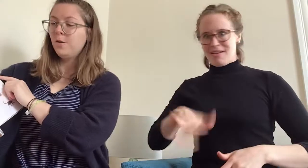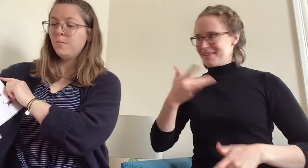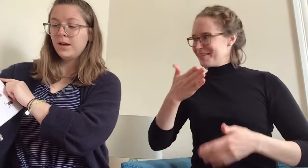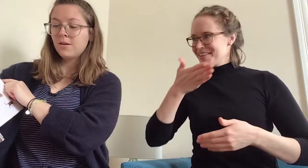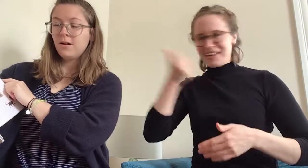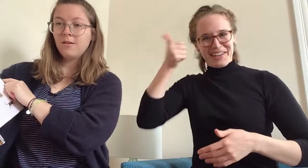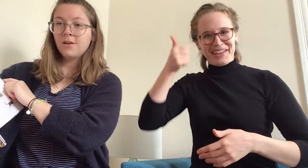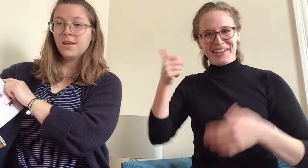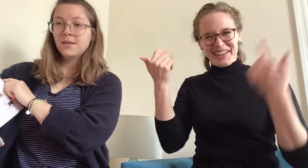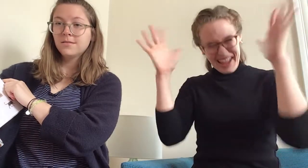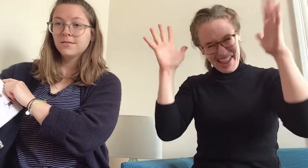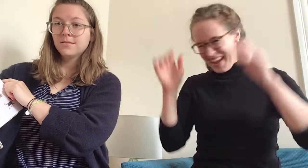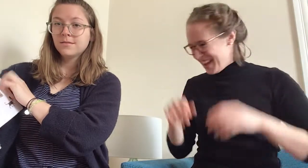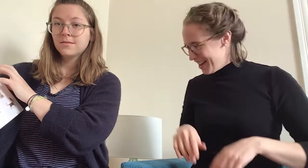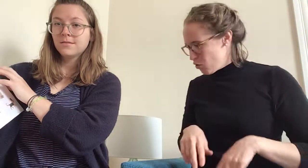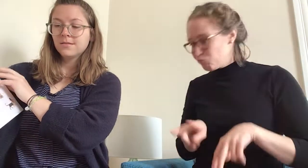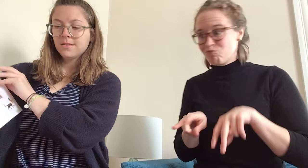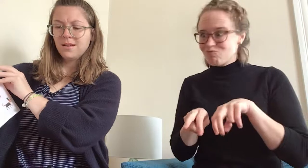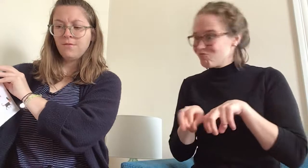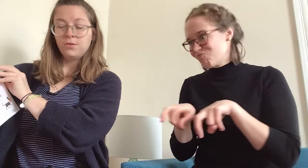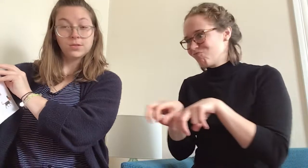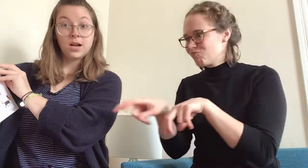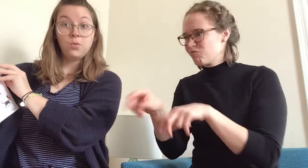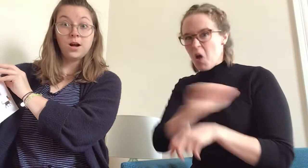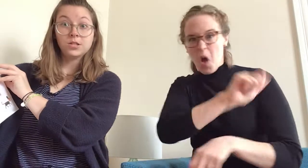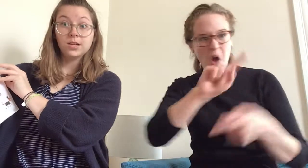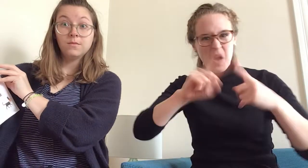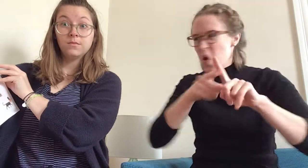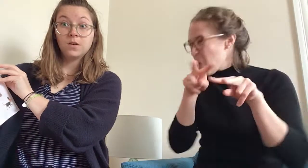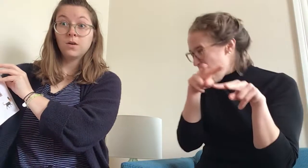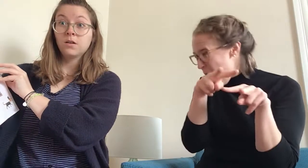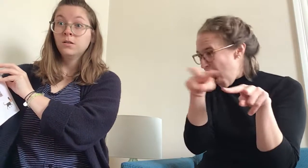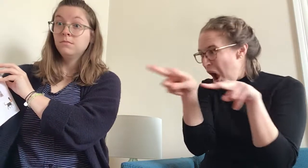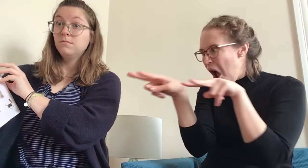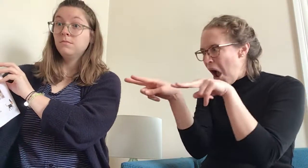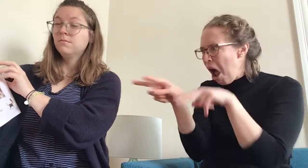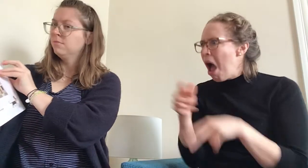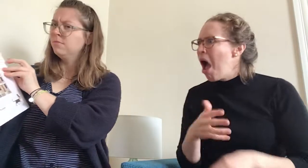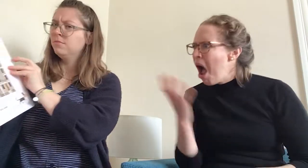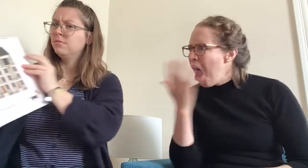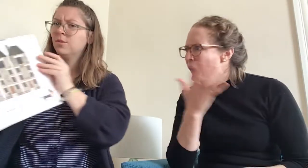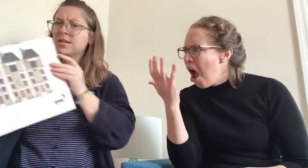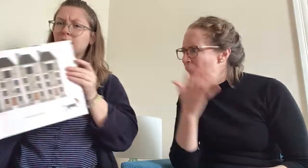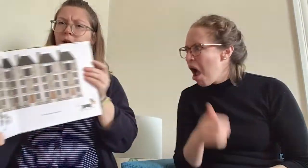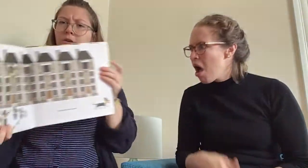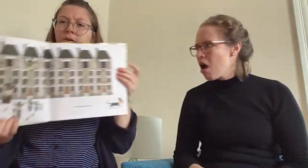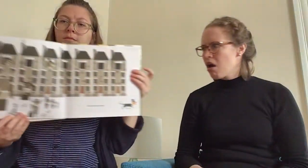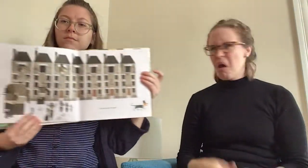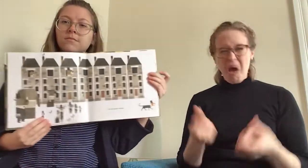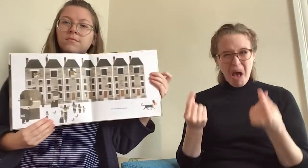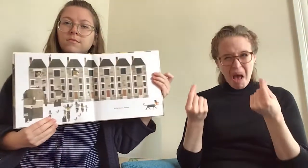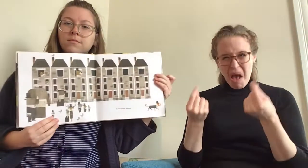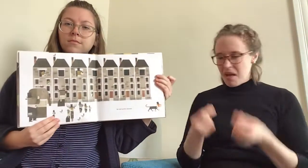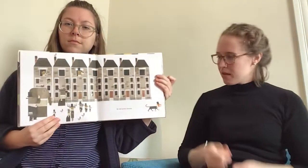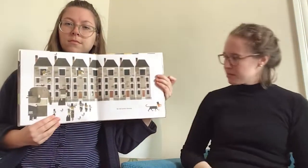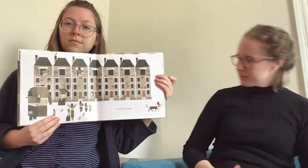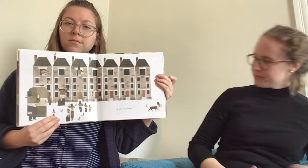He felt better already. Everyone was kind of watching him, going, what's that tiger doing?